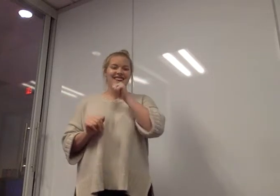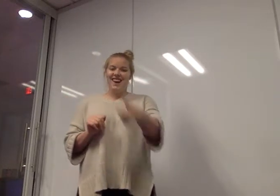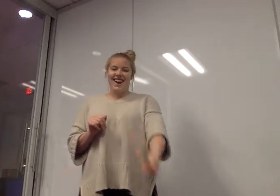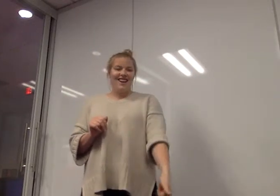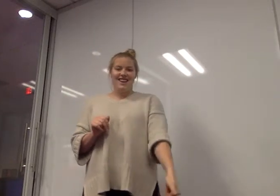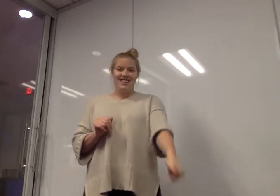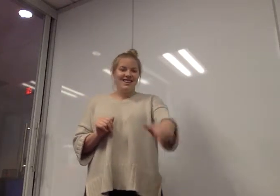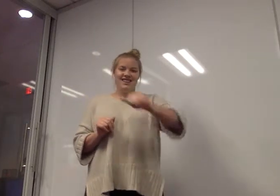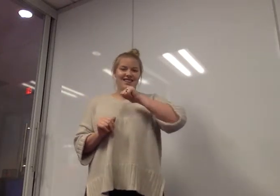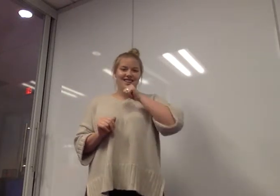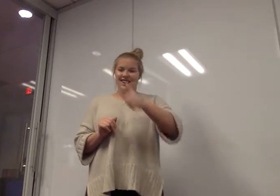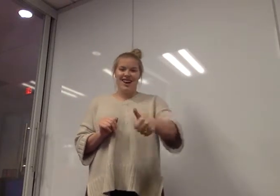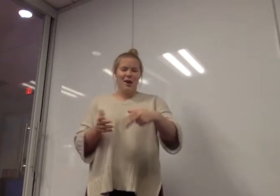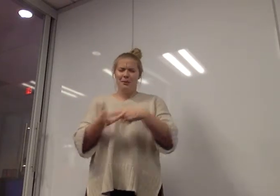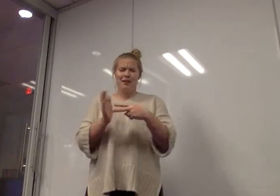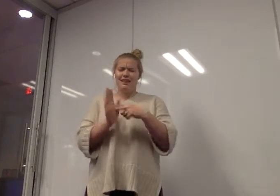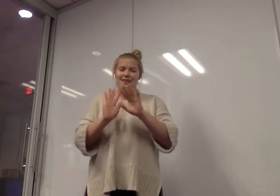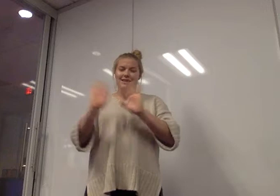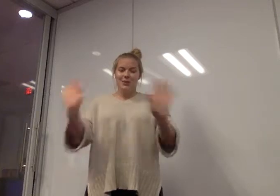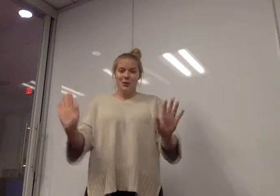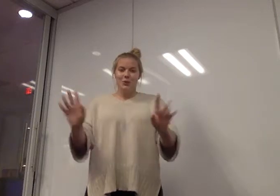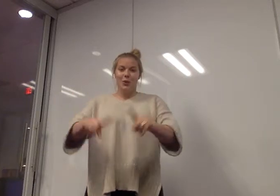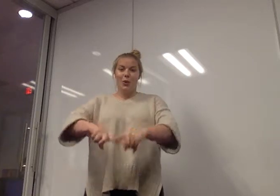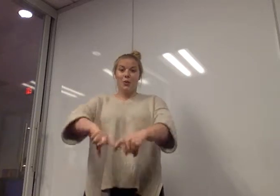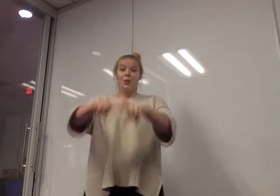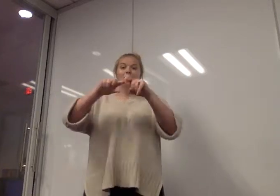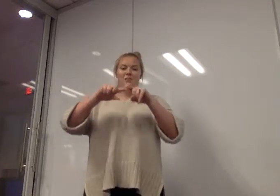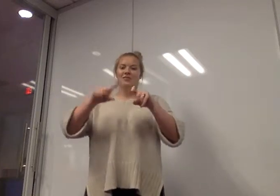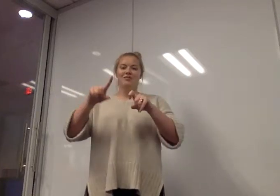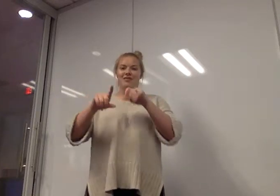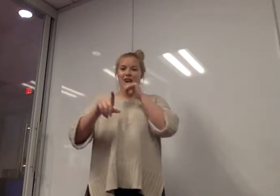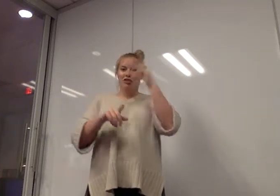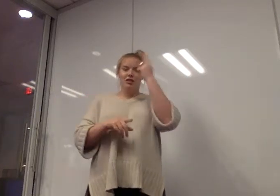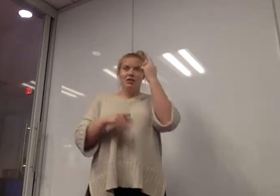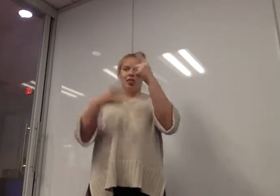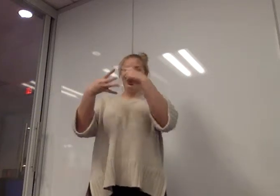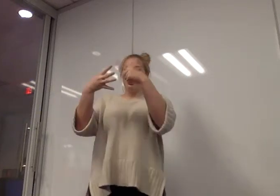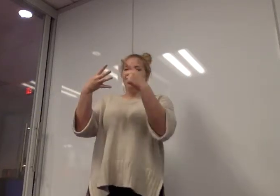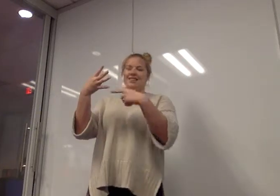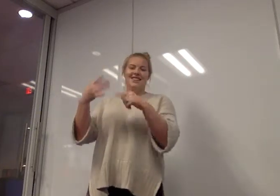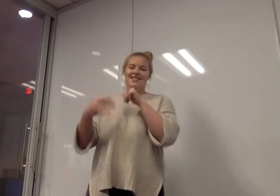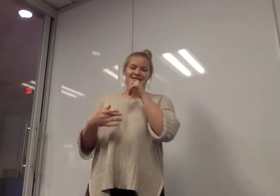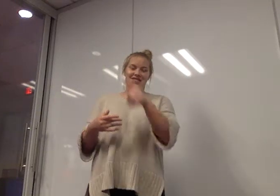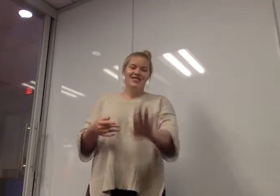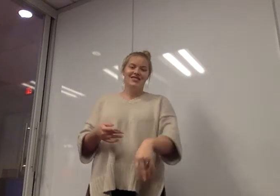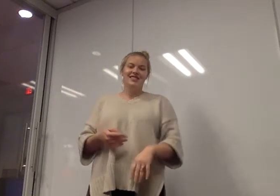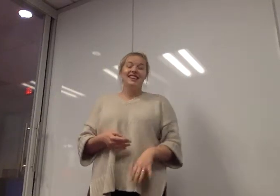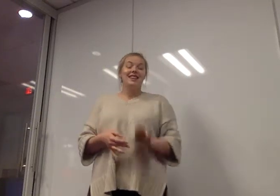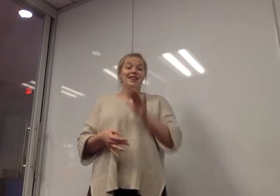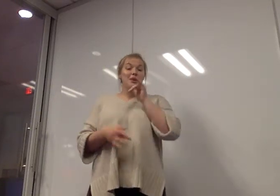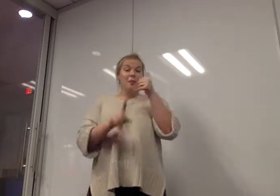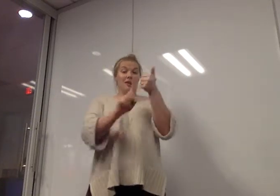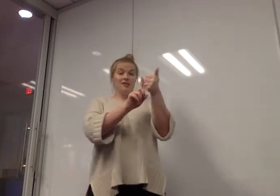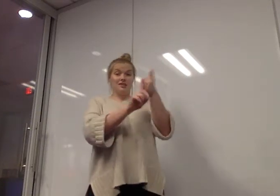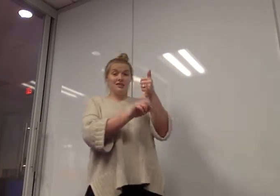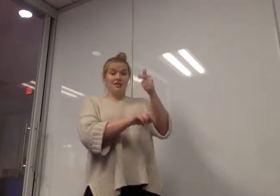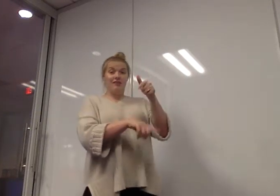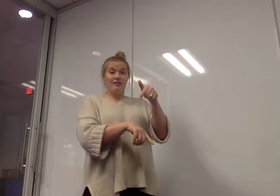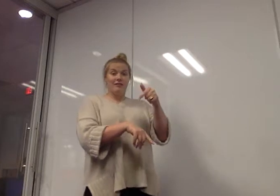no, that's not what we meant at all for numerous reasons. No, don't do that. Again, this is not about you talking to other people, it's you talking to